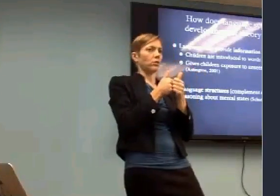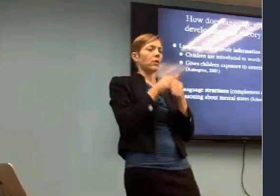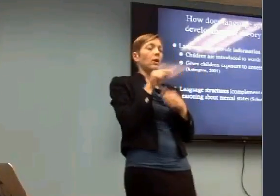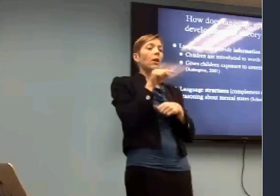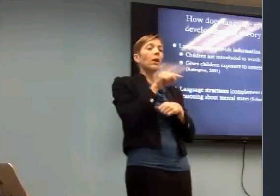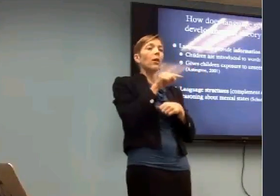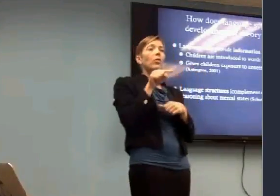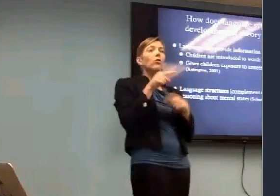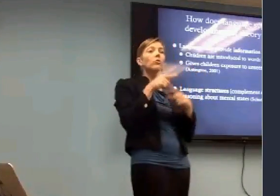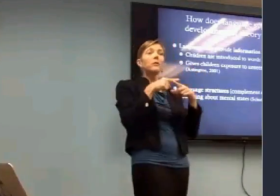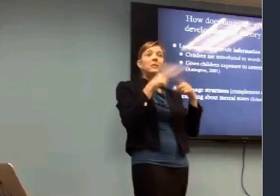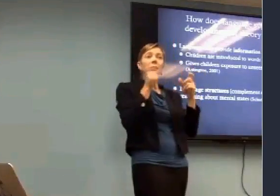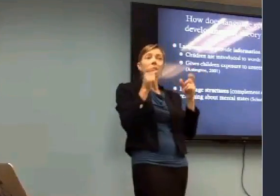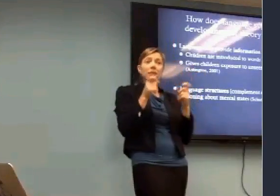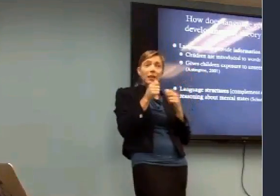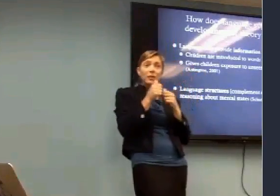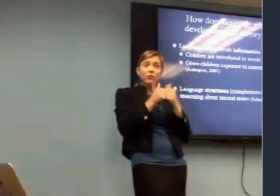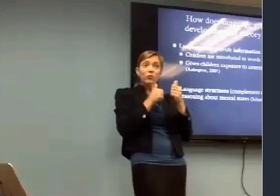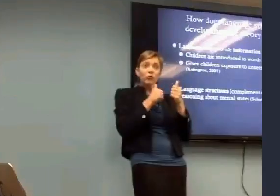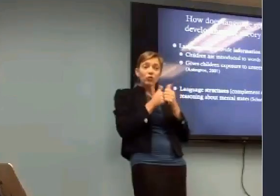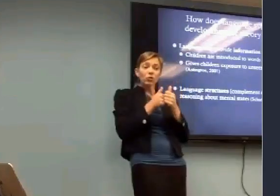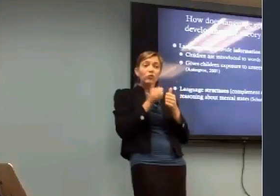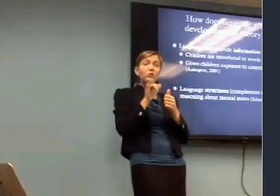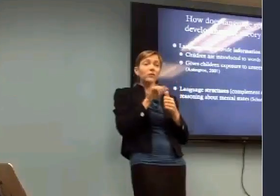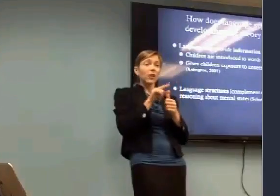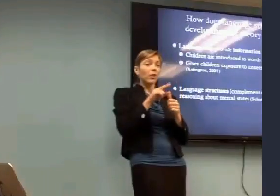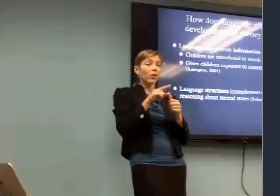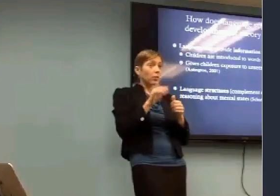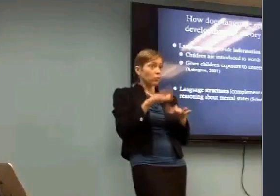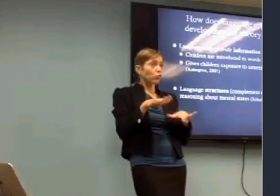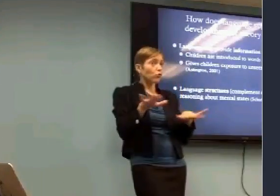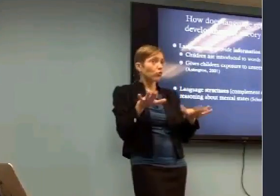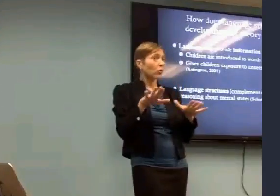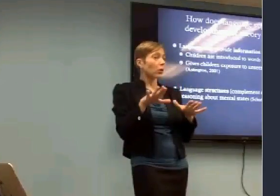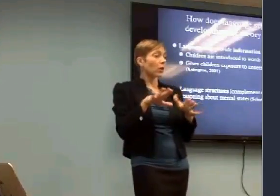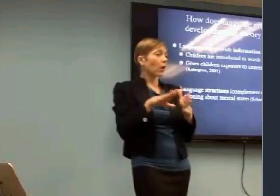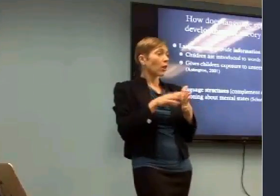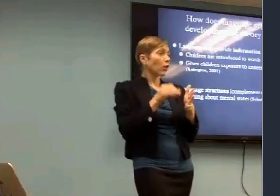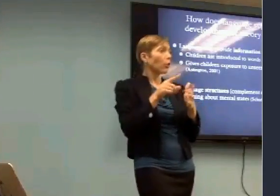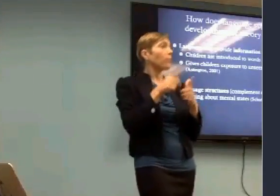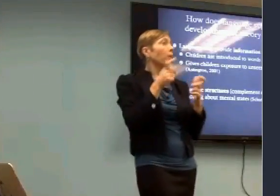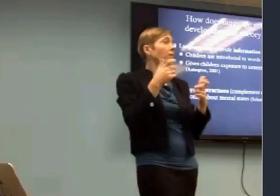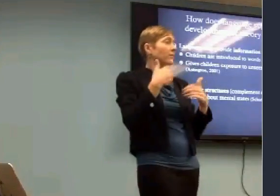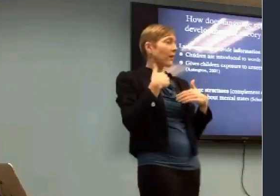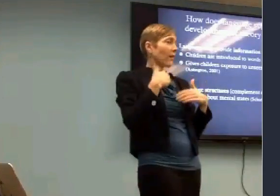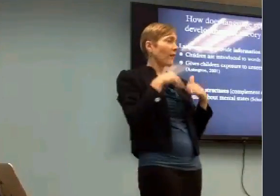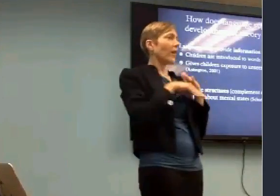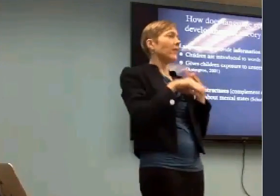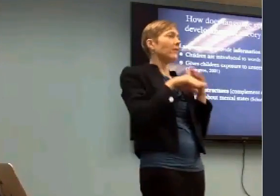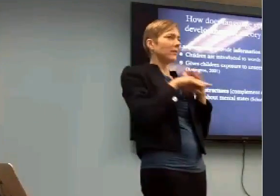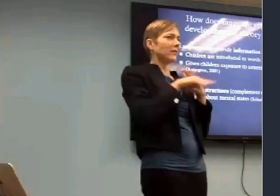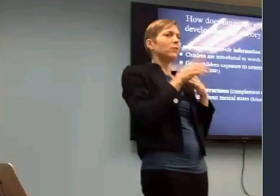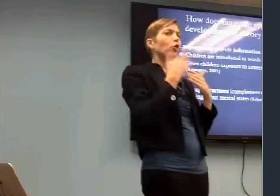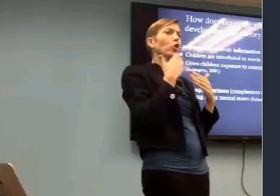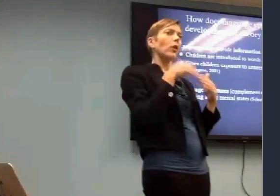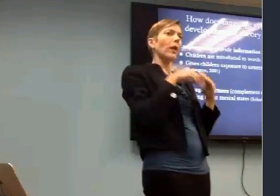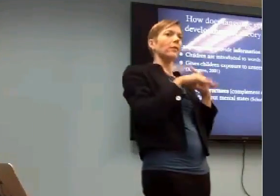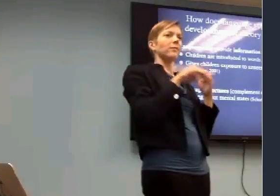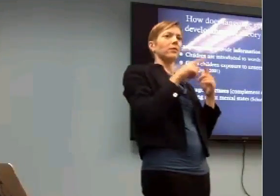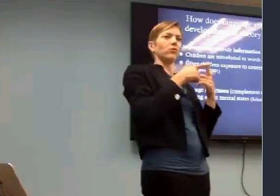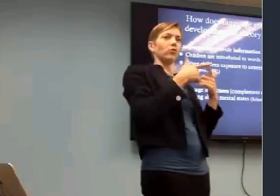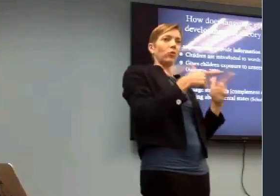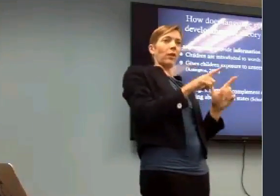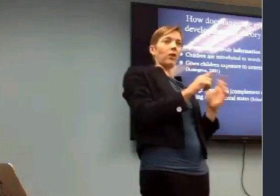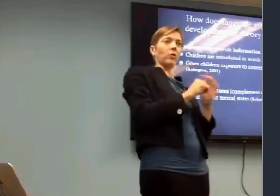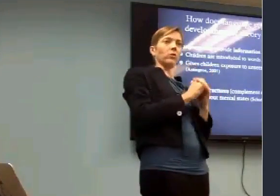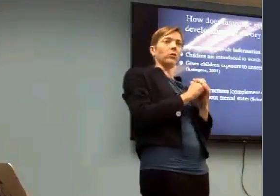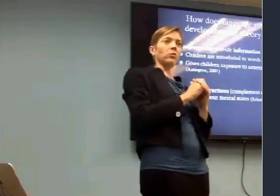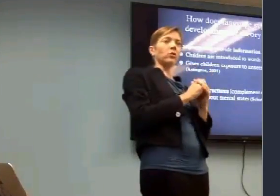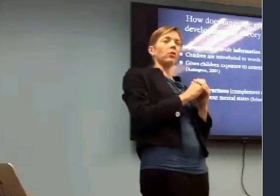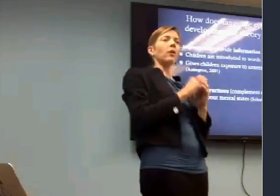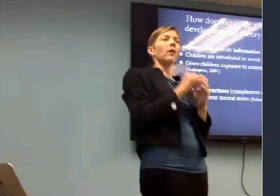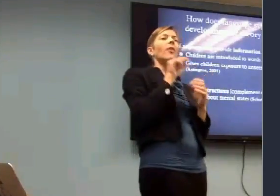sentence structures. And these syntax and sentence structures that the children are learning provide them access